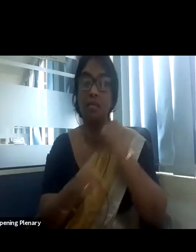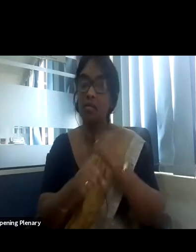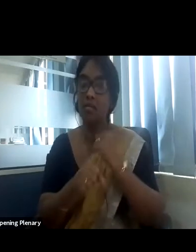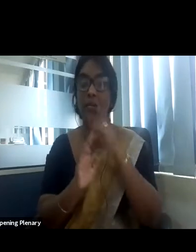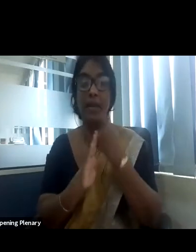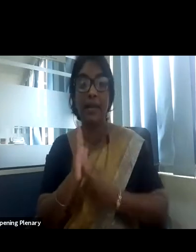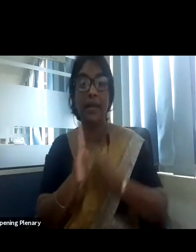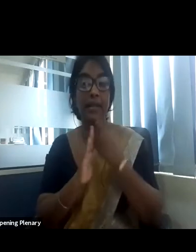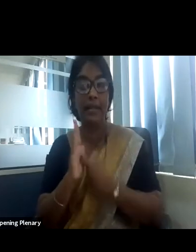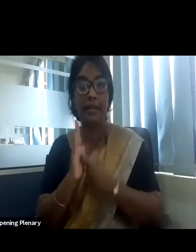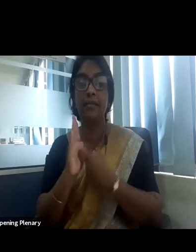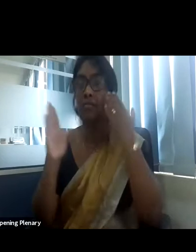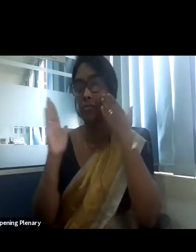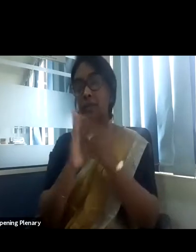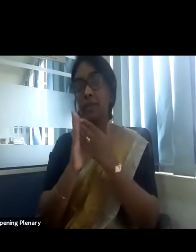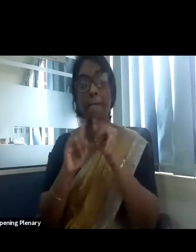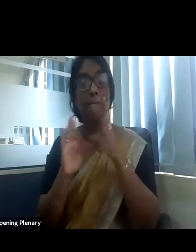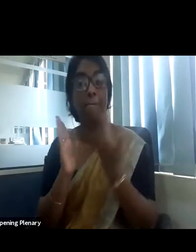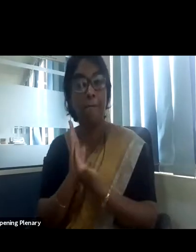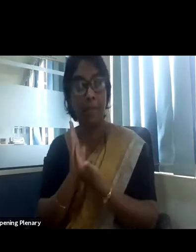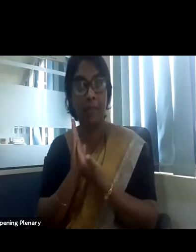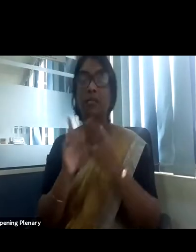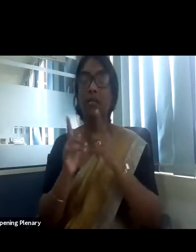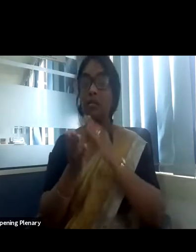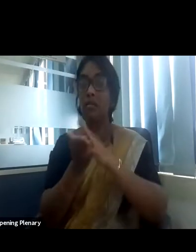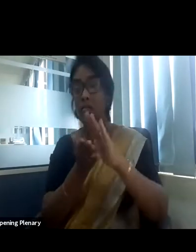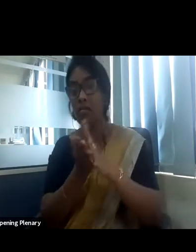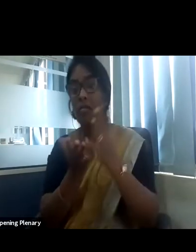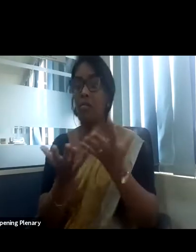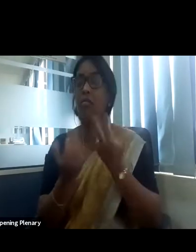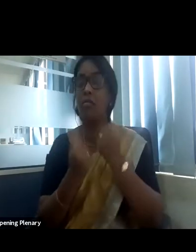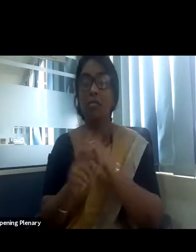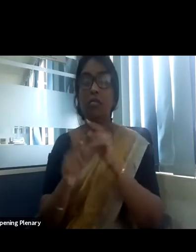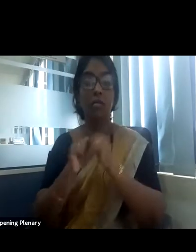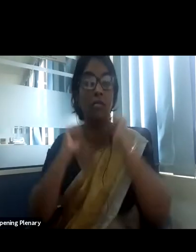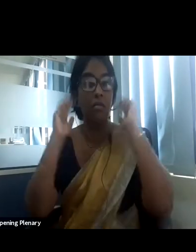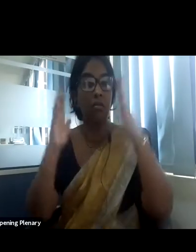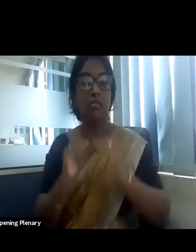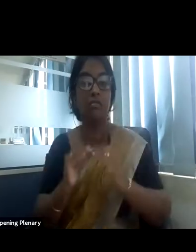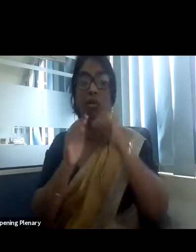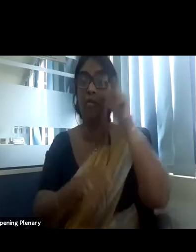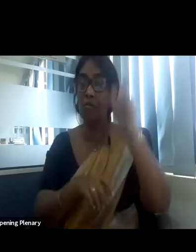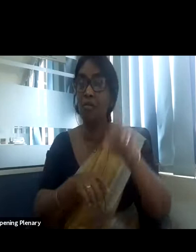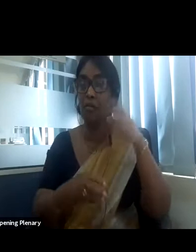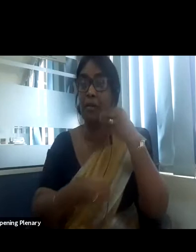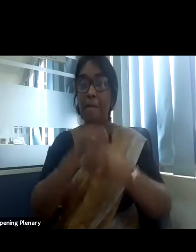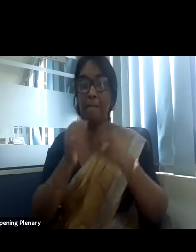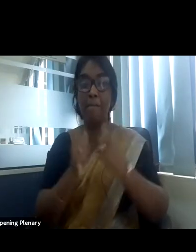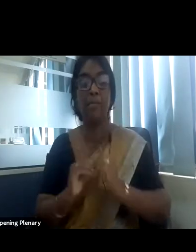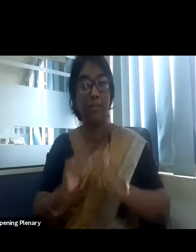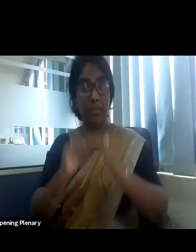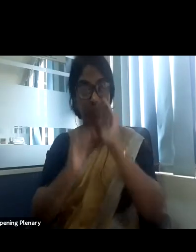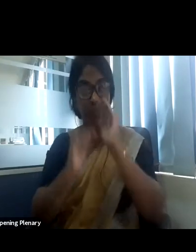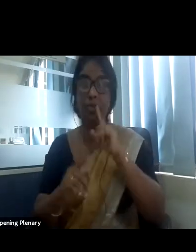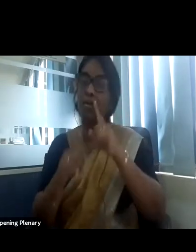help create the necessary equilibriums between private profit and public good. For example, whether we